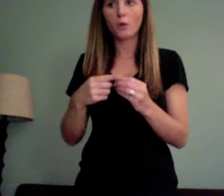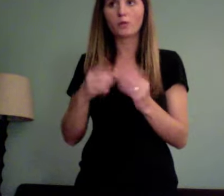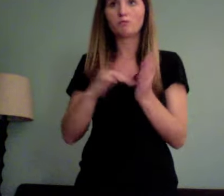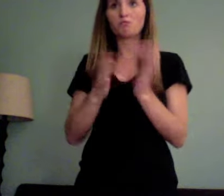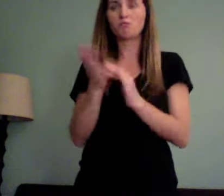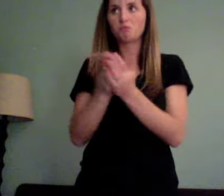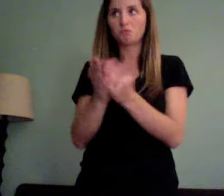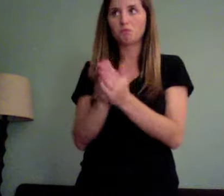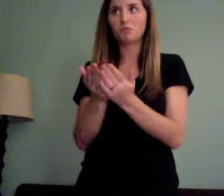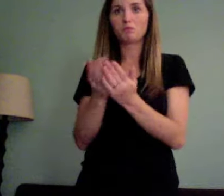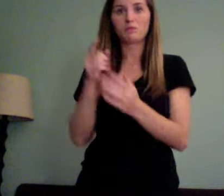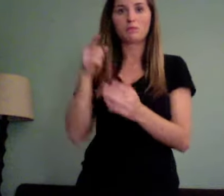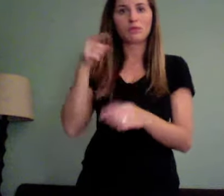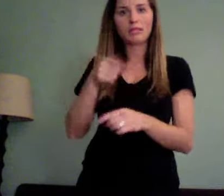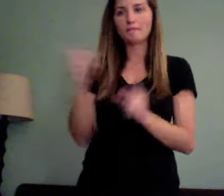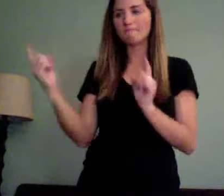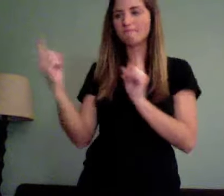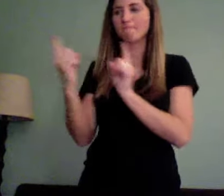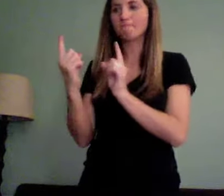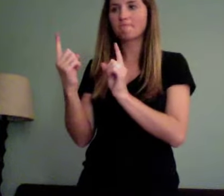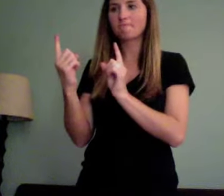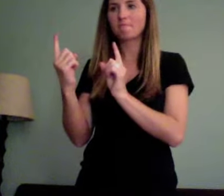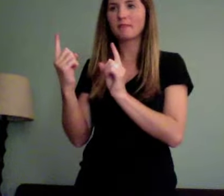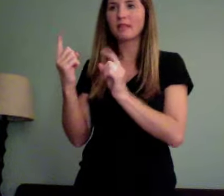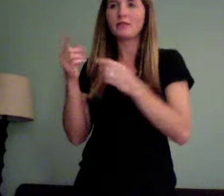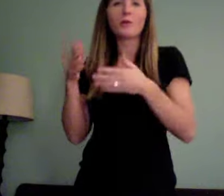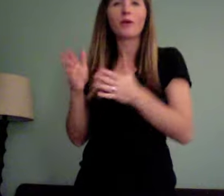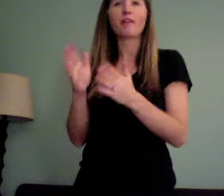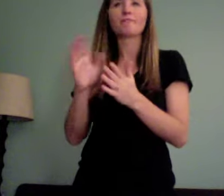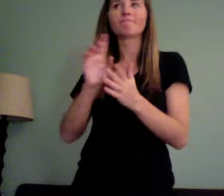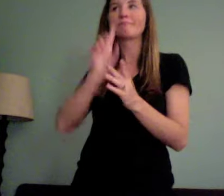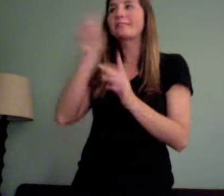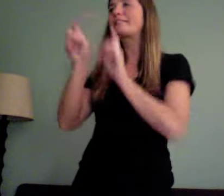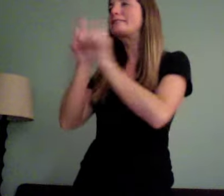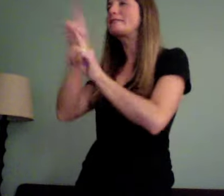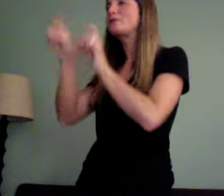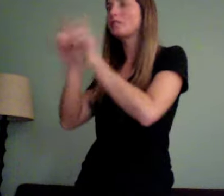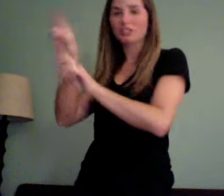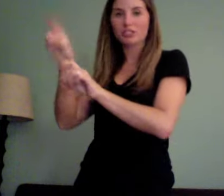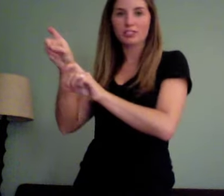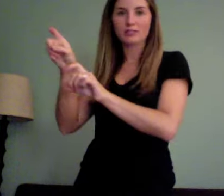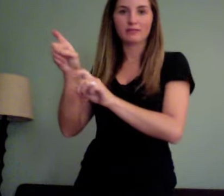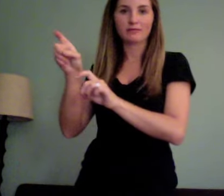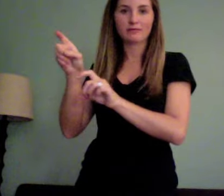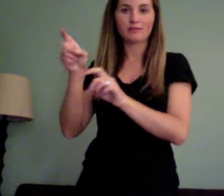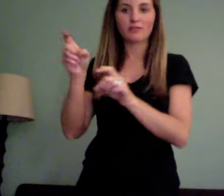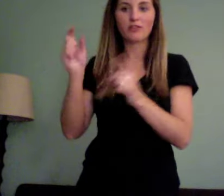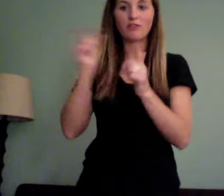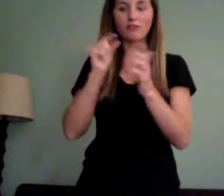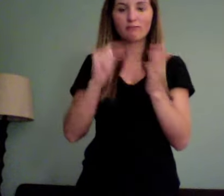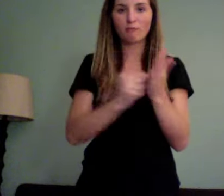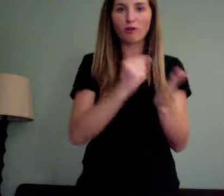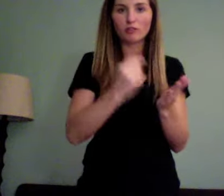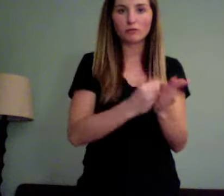he has a way of asking questions. You look through the Gospels, Matthew, Mark, Luke, and John. When he has a conversation with someone, he